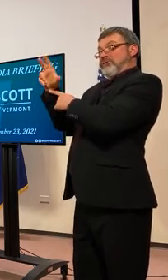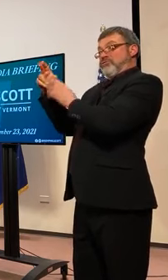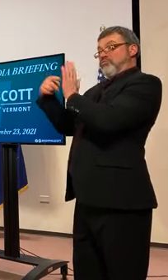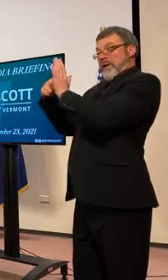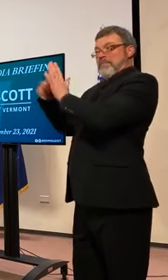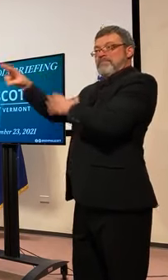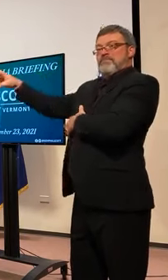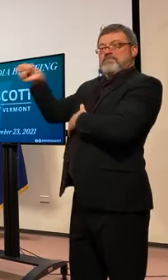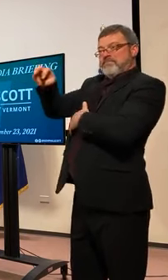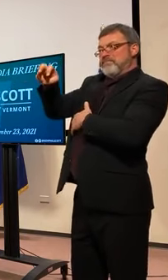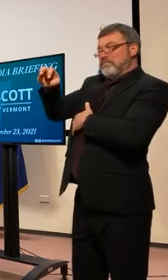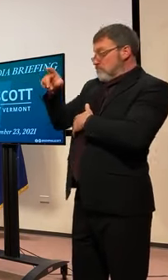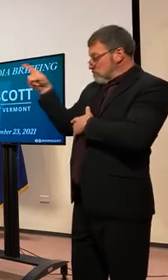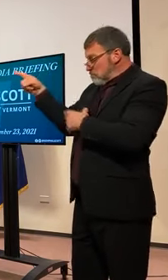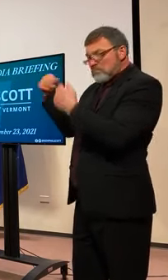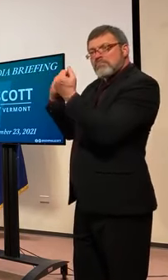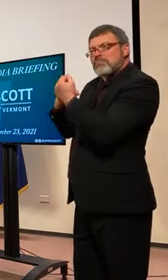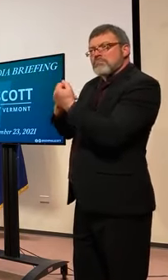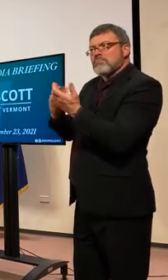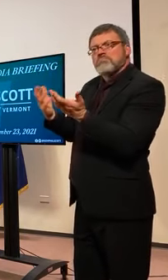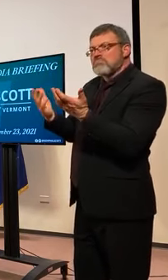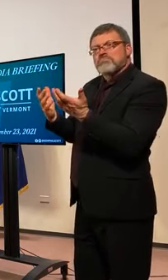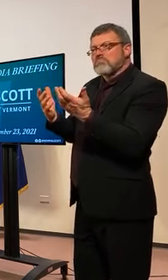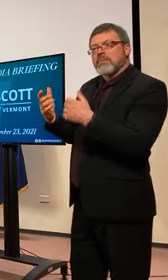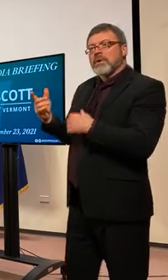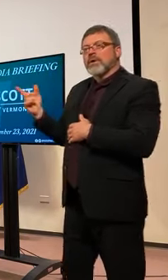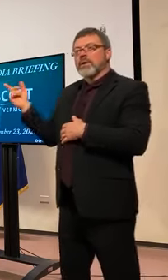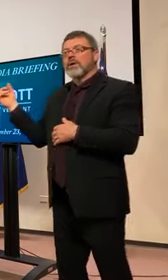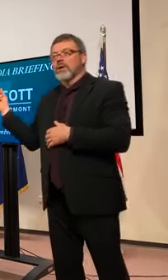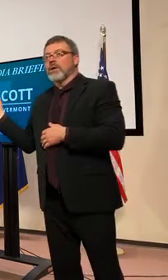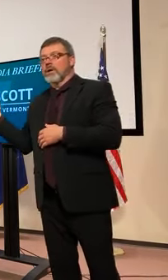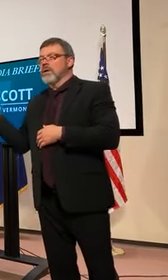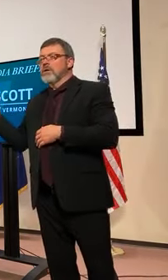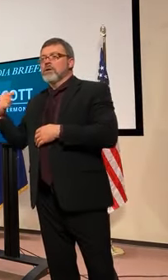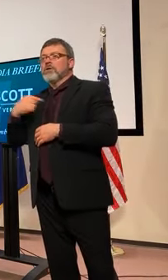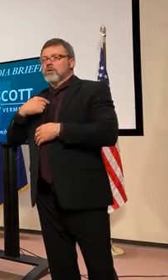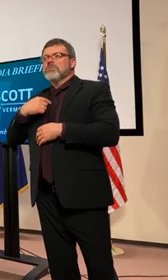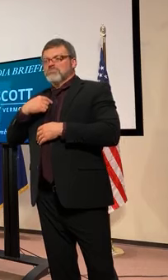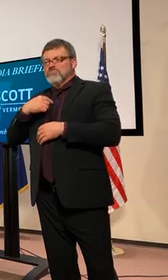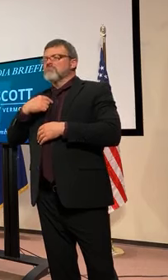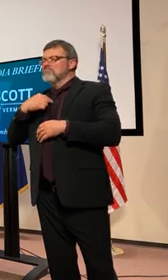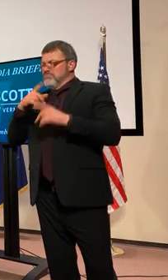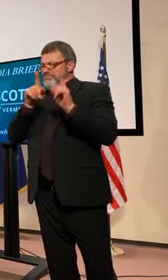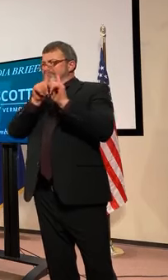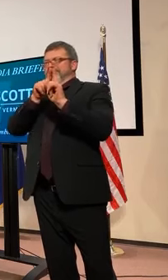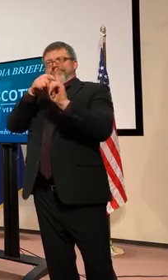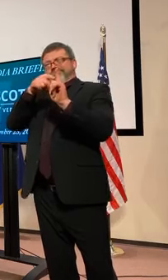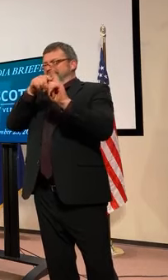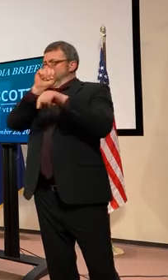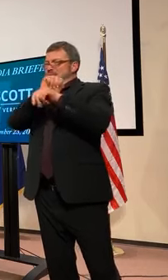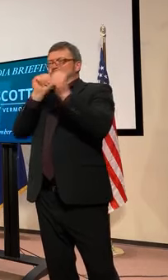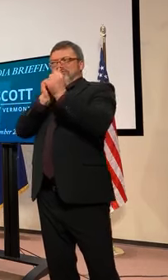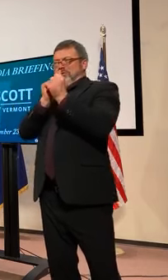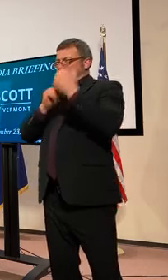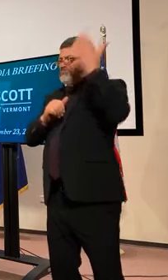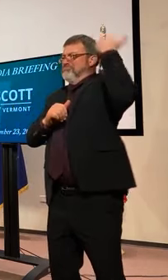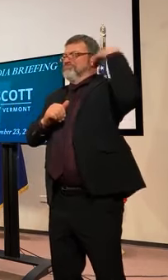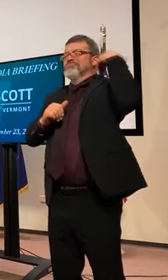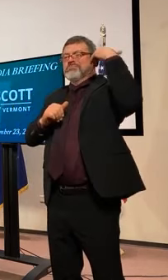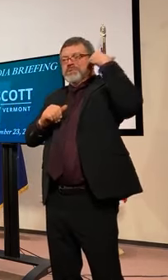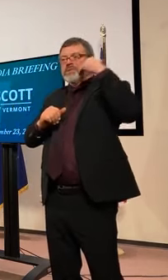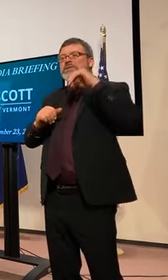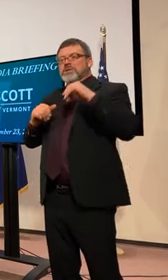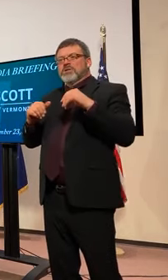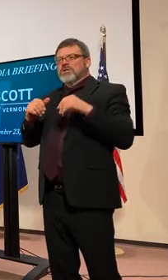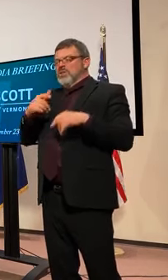with Congressman Welch when he was in the Senate. As you know, we served in the Senate together. Have a great deal of respect